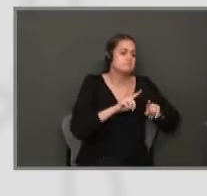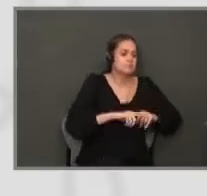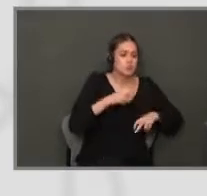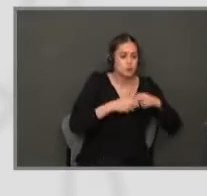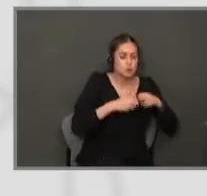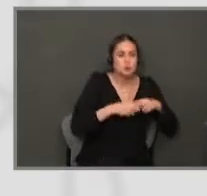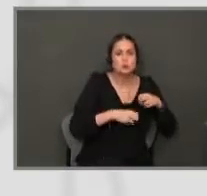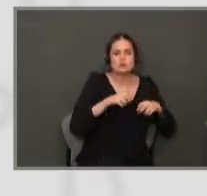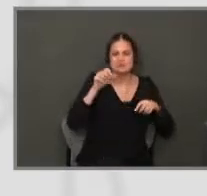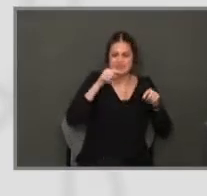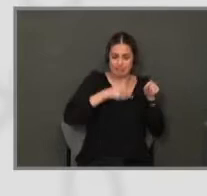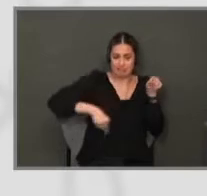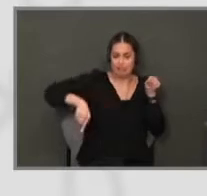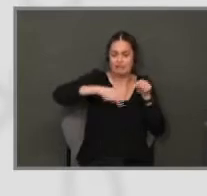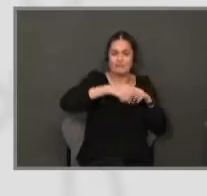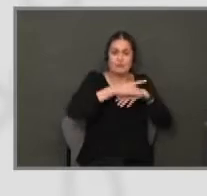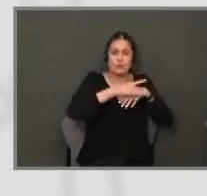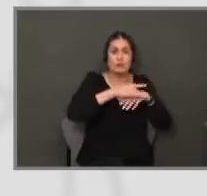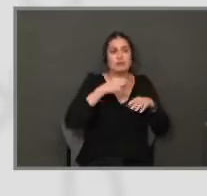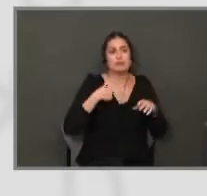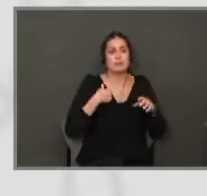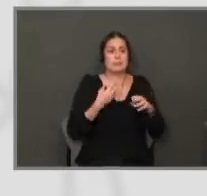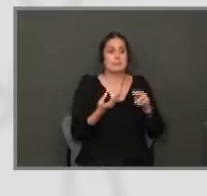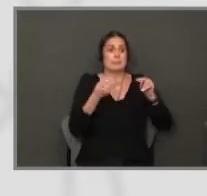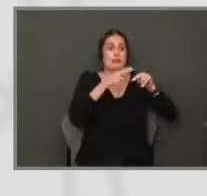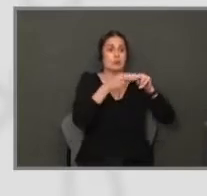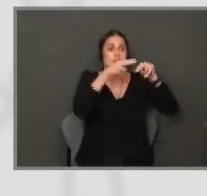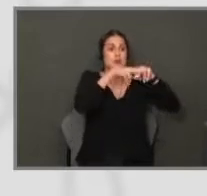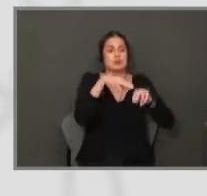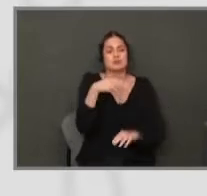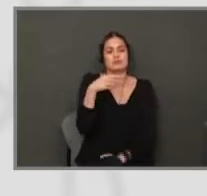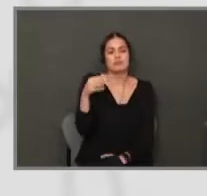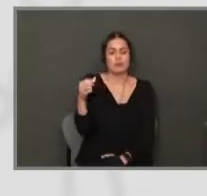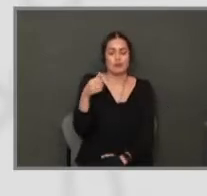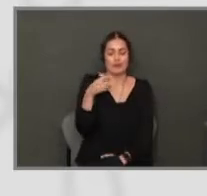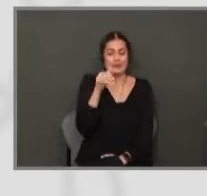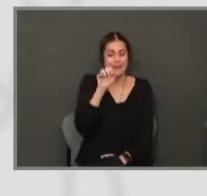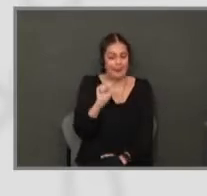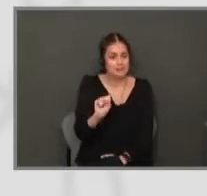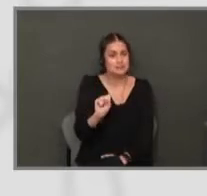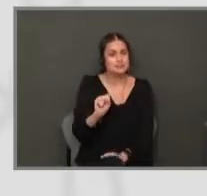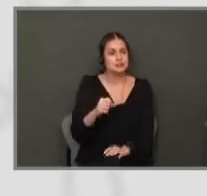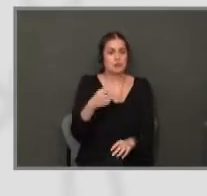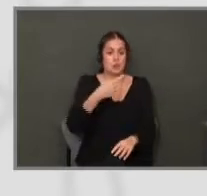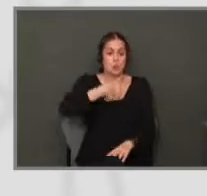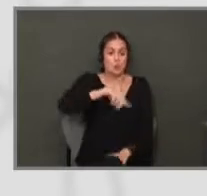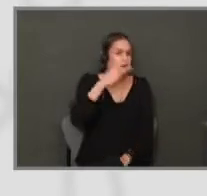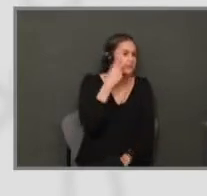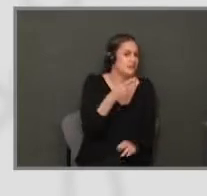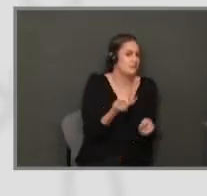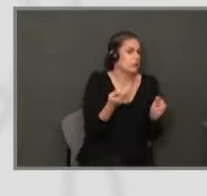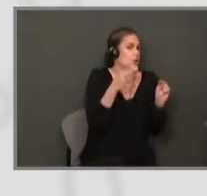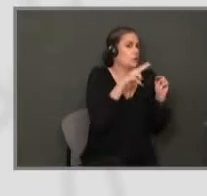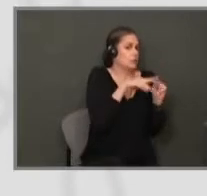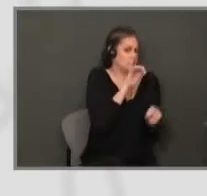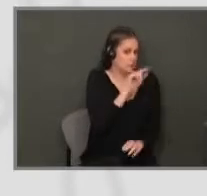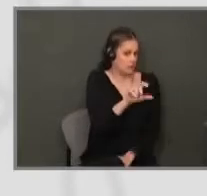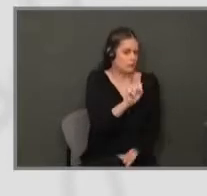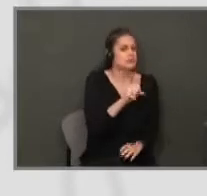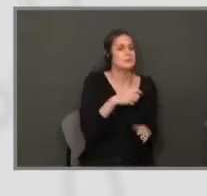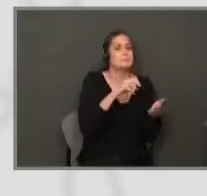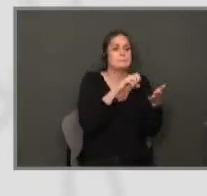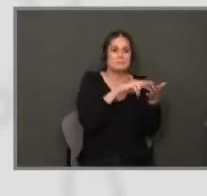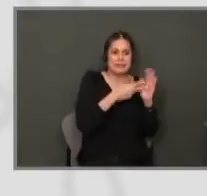side of the planet were causing natural gas prices to increase, we started to see increased bills and increased revenue. And we told the council